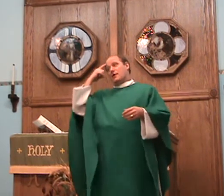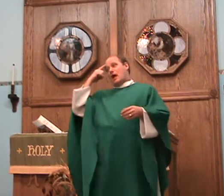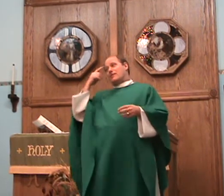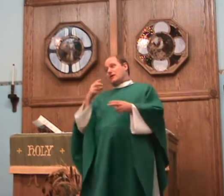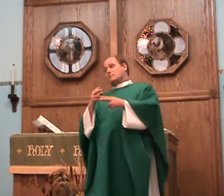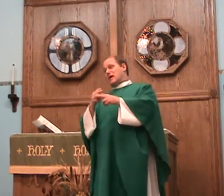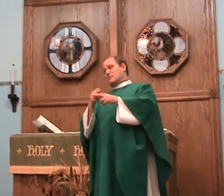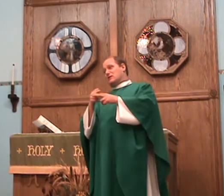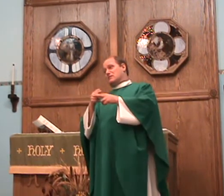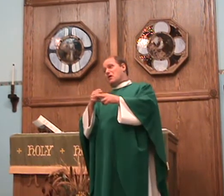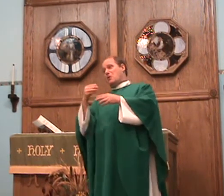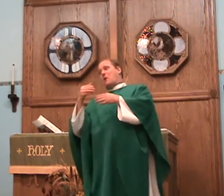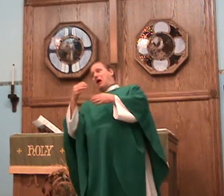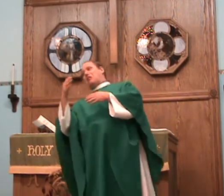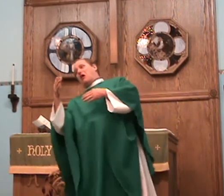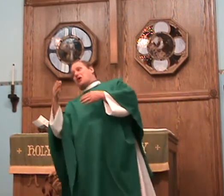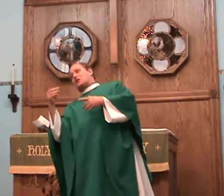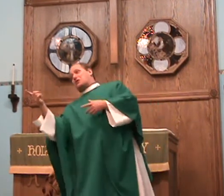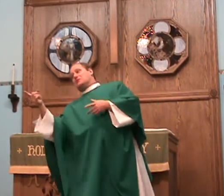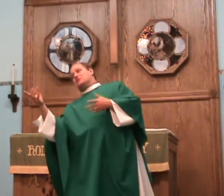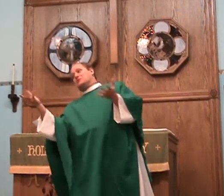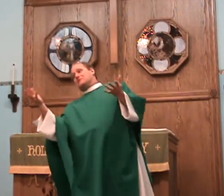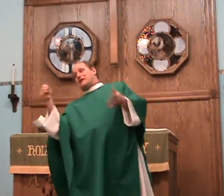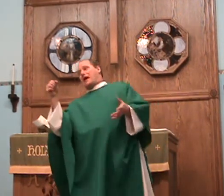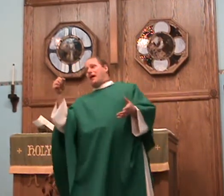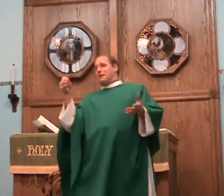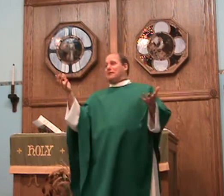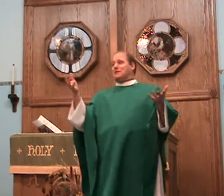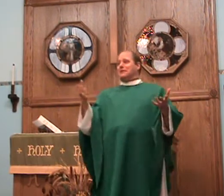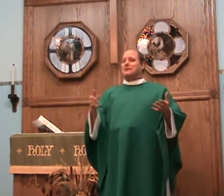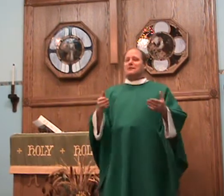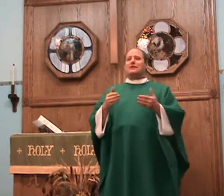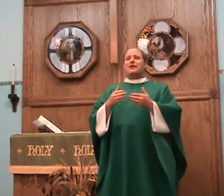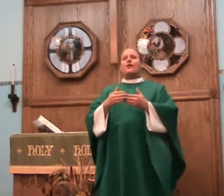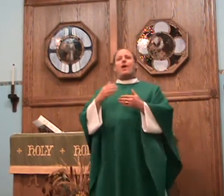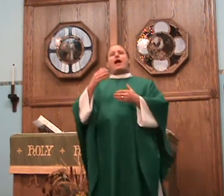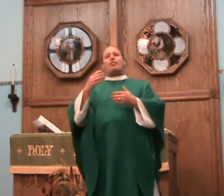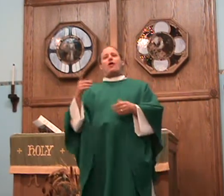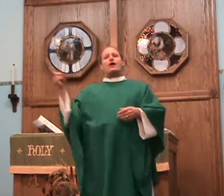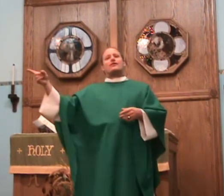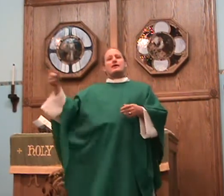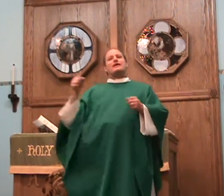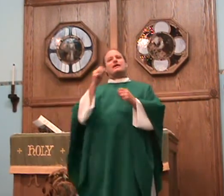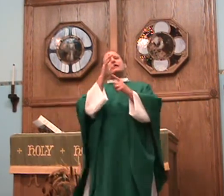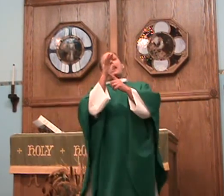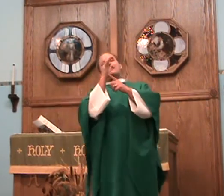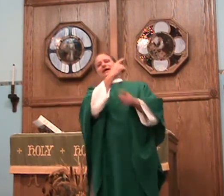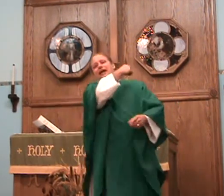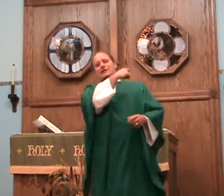I think maybe a while longer. Yeah. A while longer he can light the candles